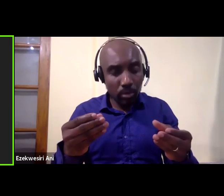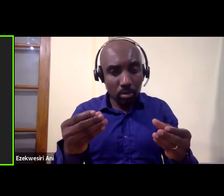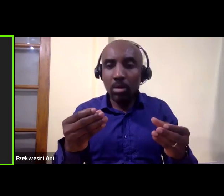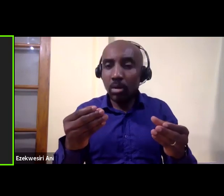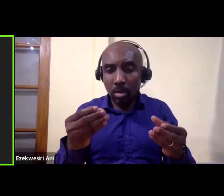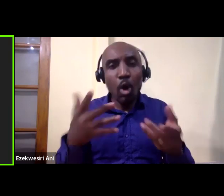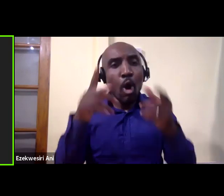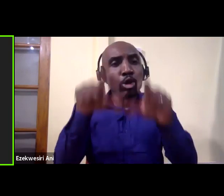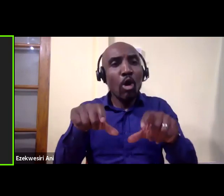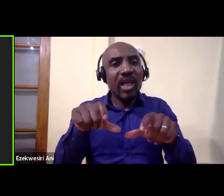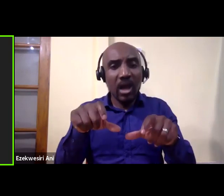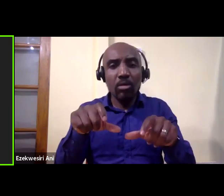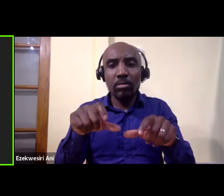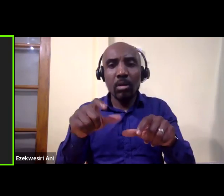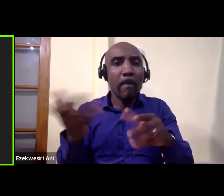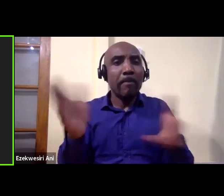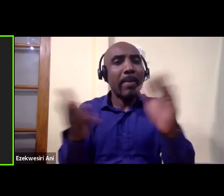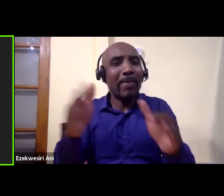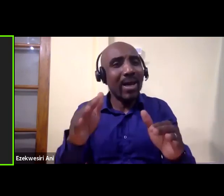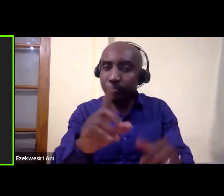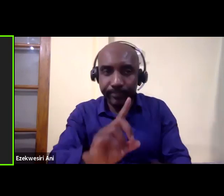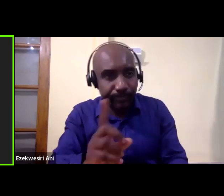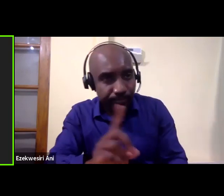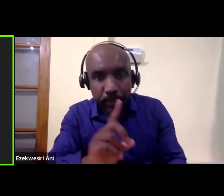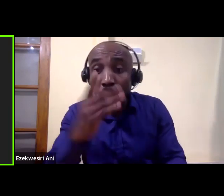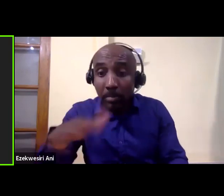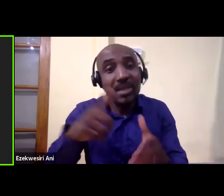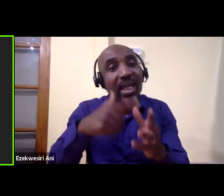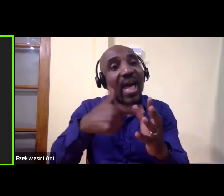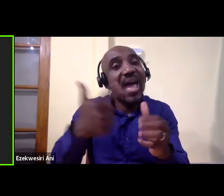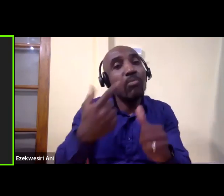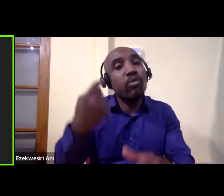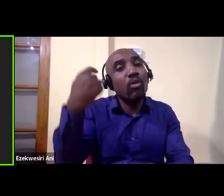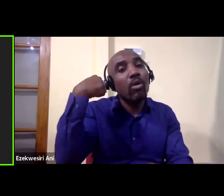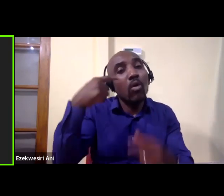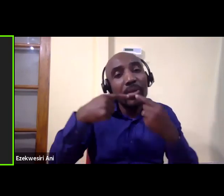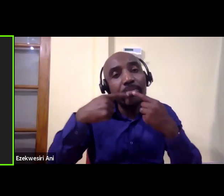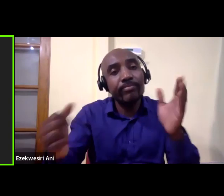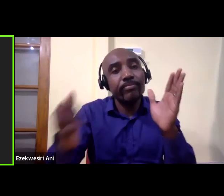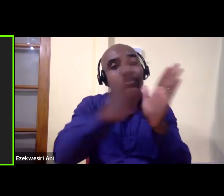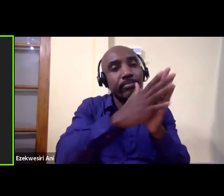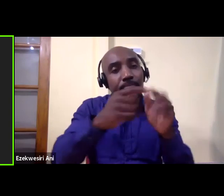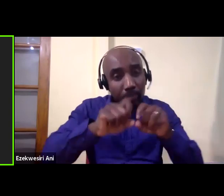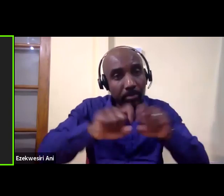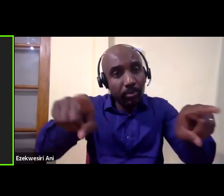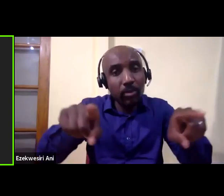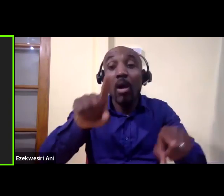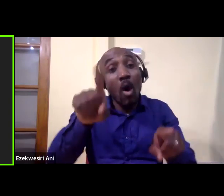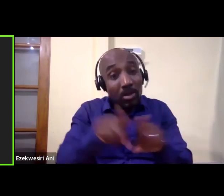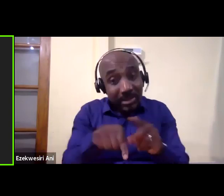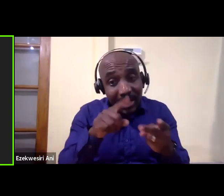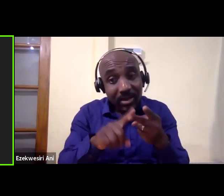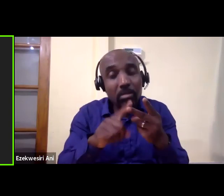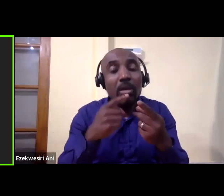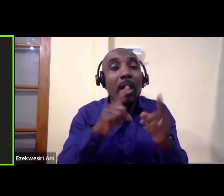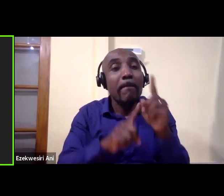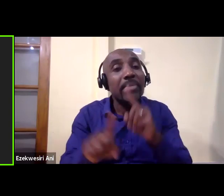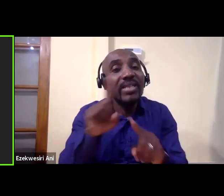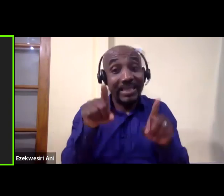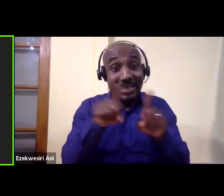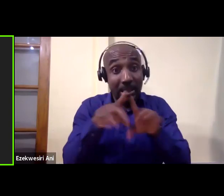weeks ago, back in April. And look out for more online meetings like this. So you can check out our website